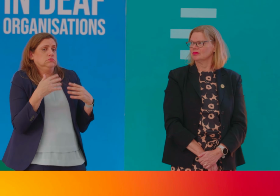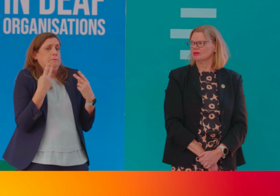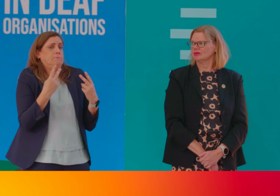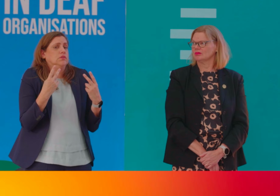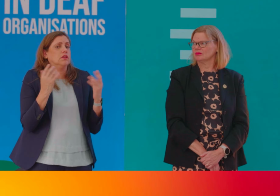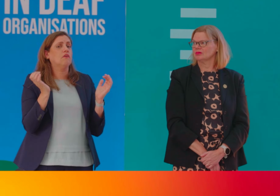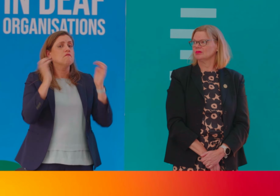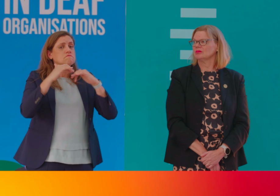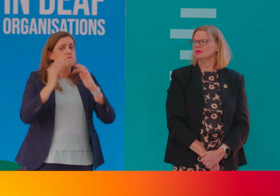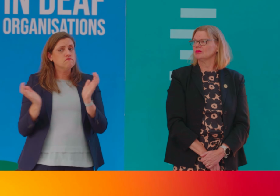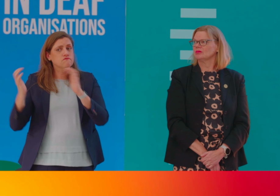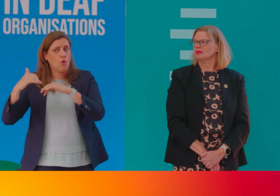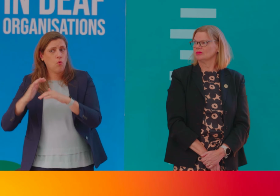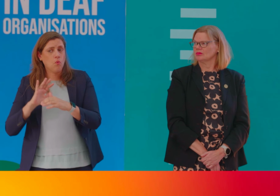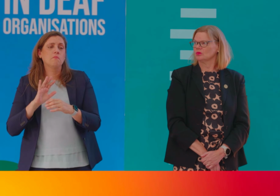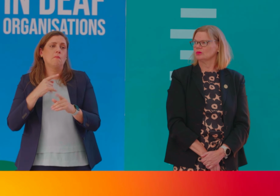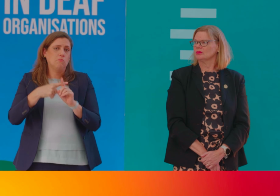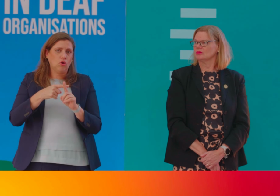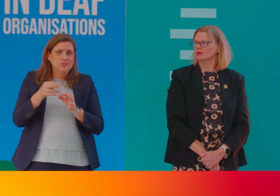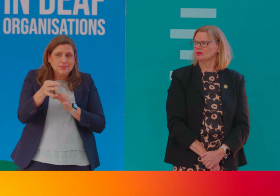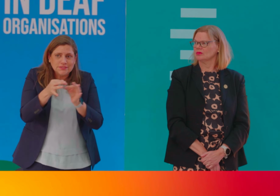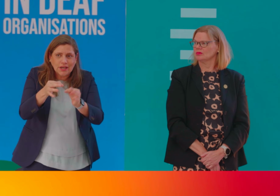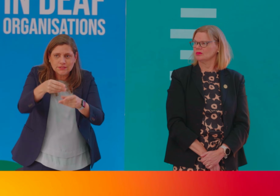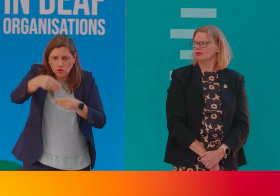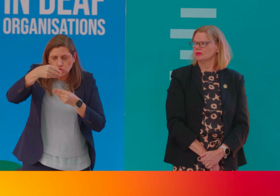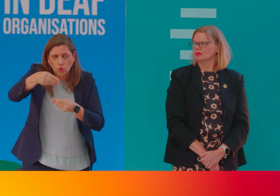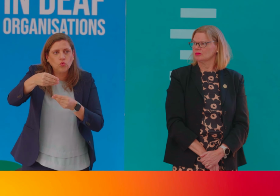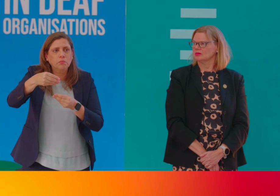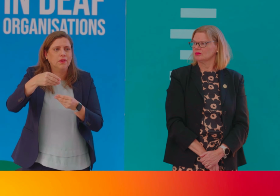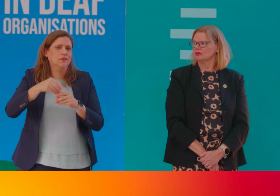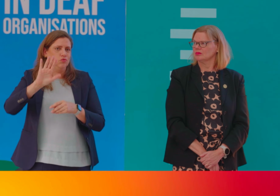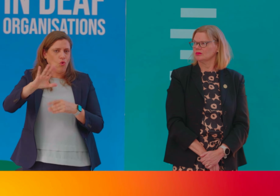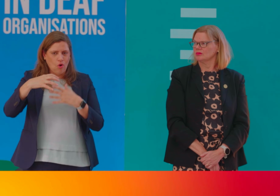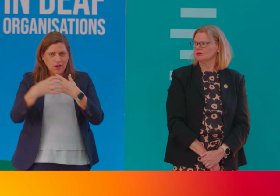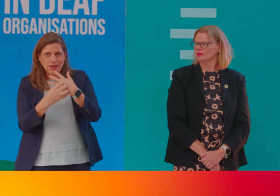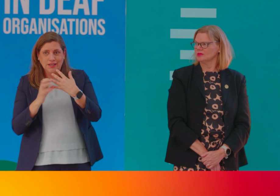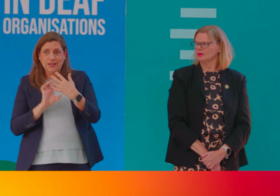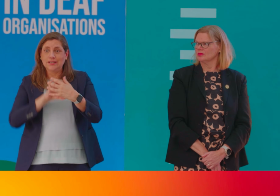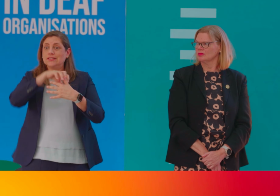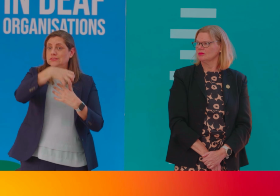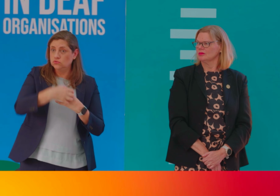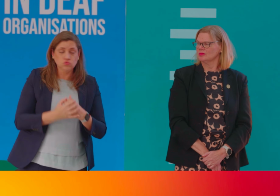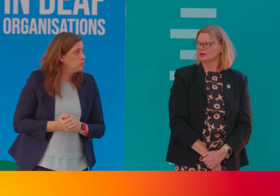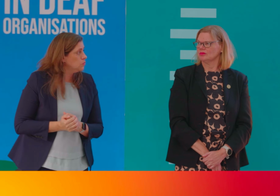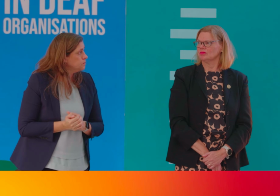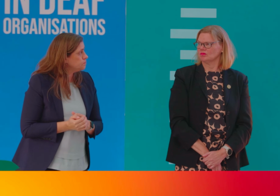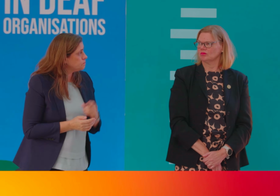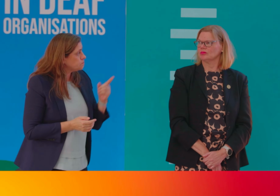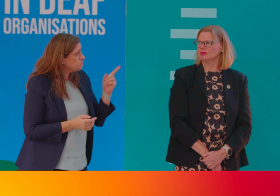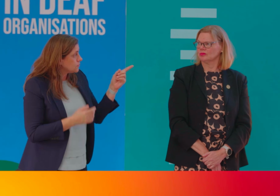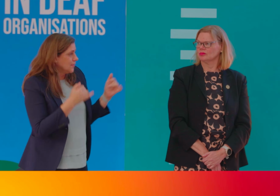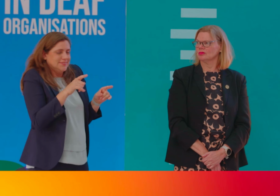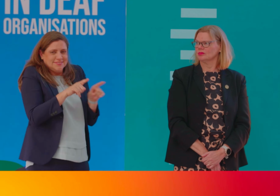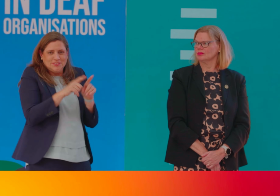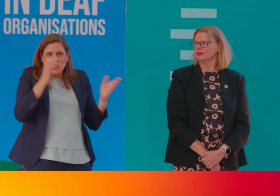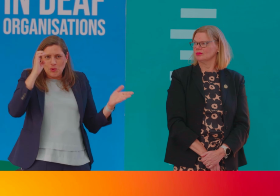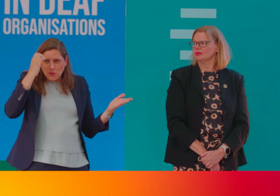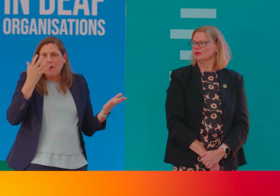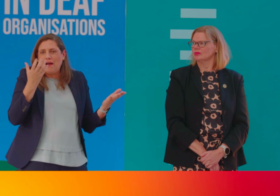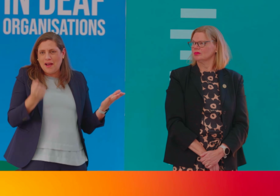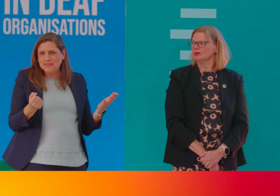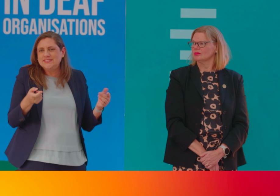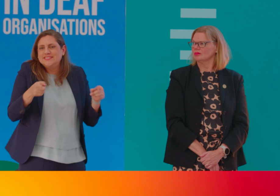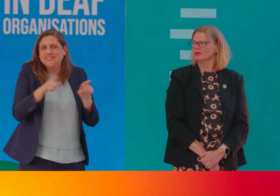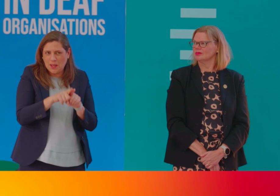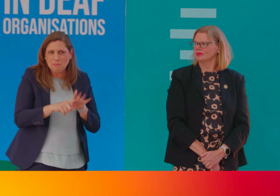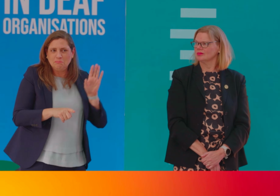review meetings on progress on issues of women and persons with disability. So it's important